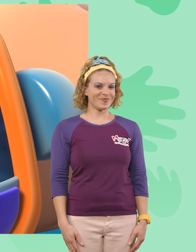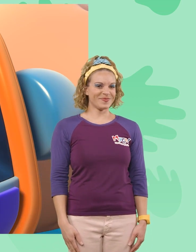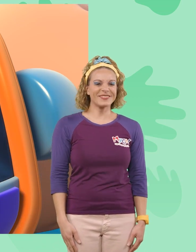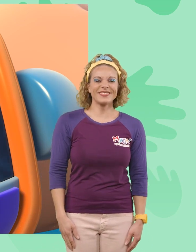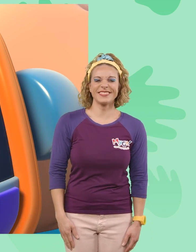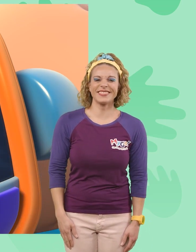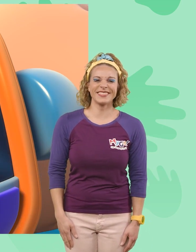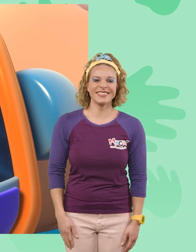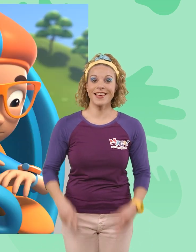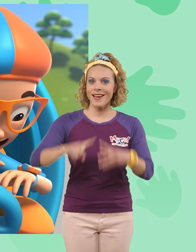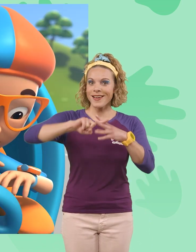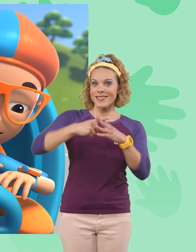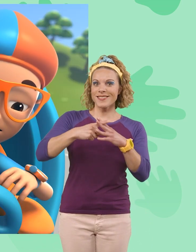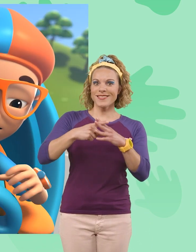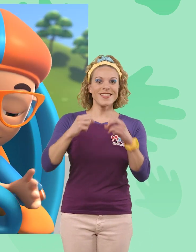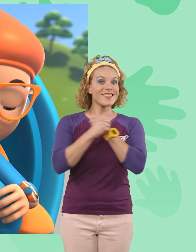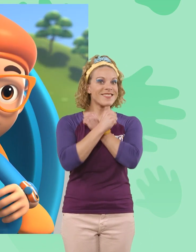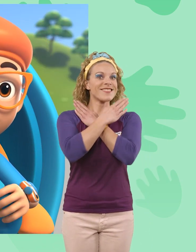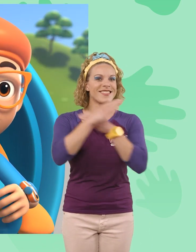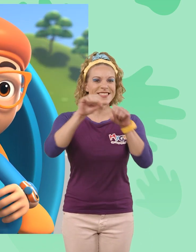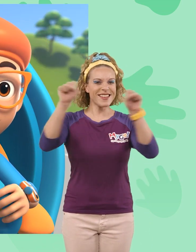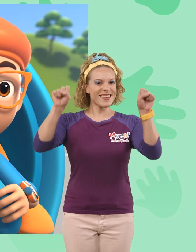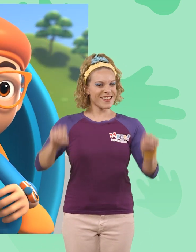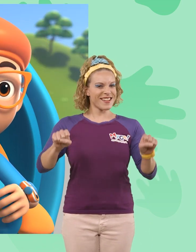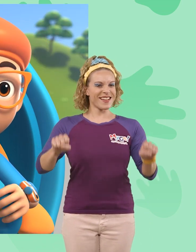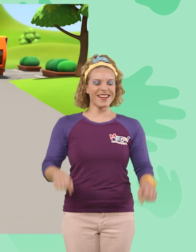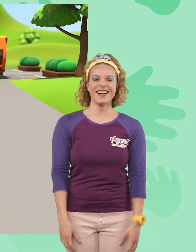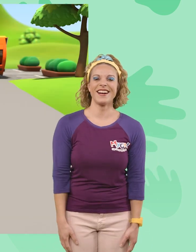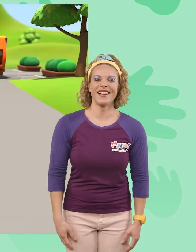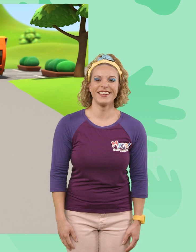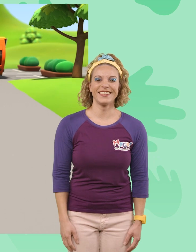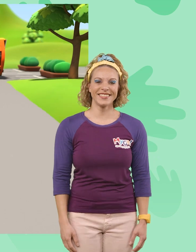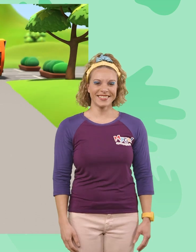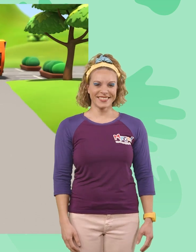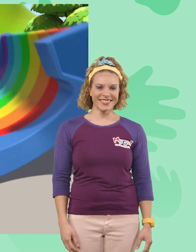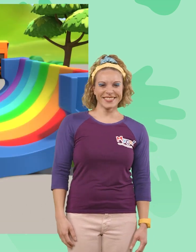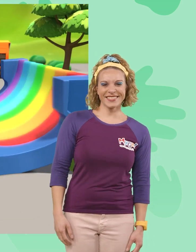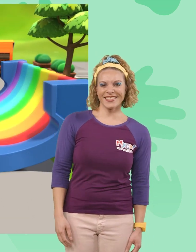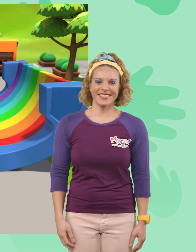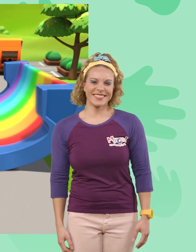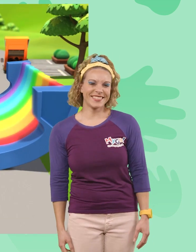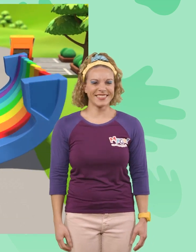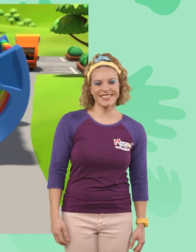confirmed. Activate Blippi Station.